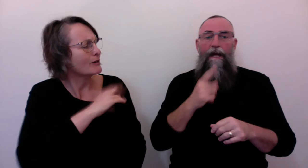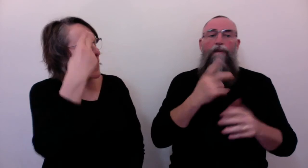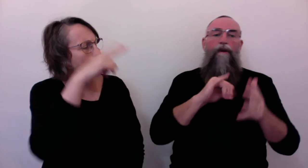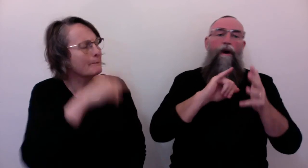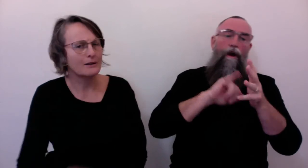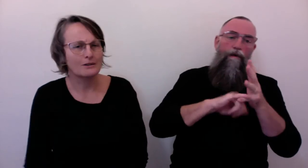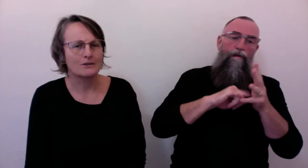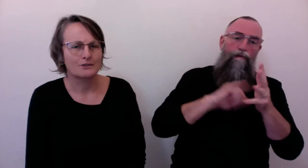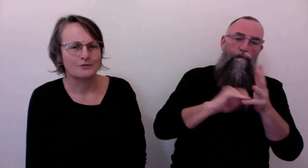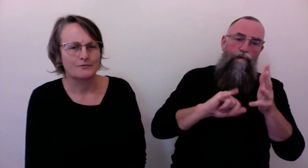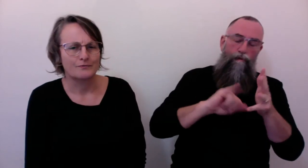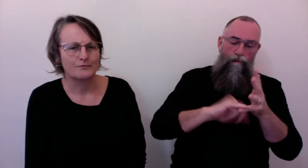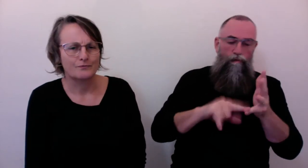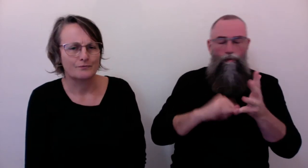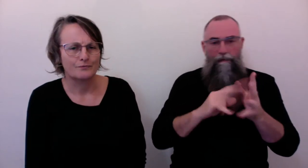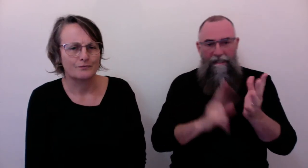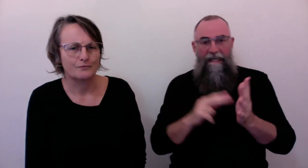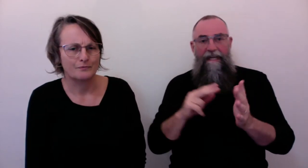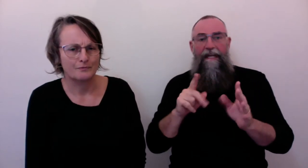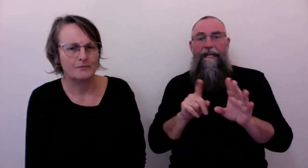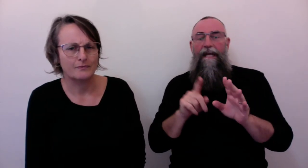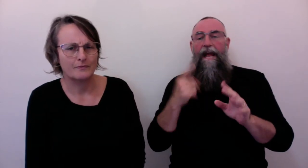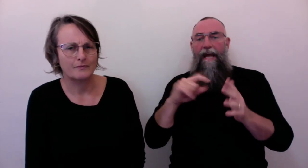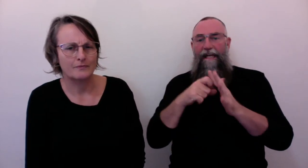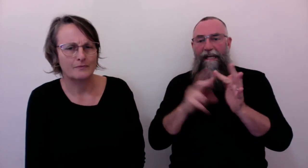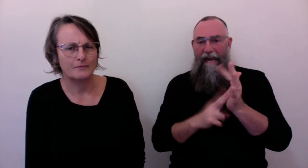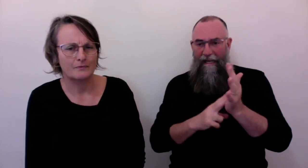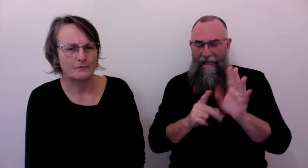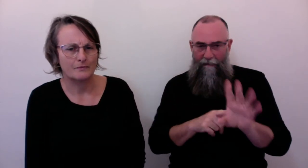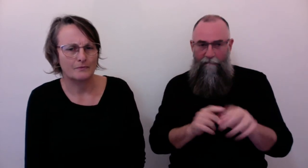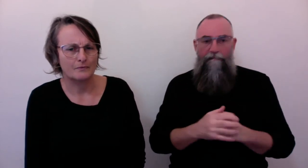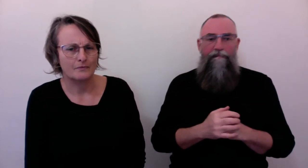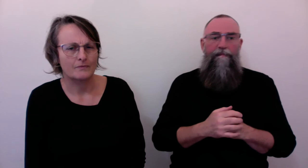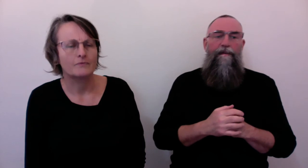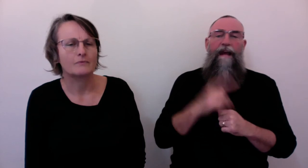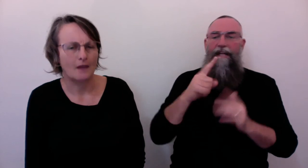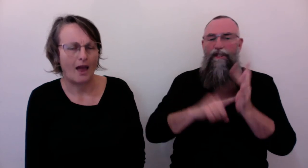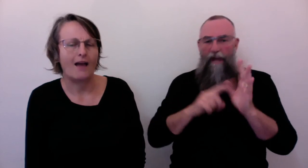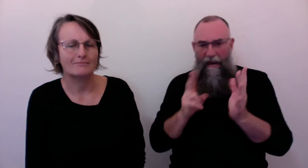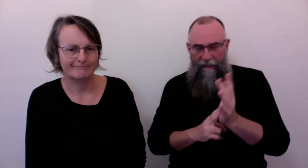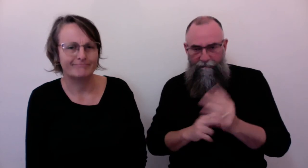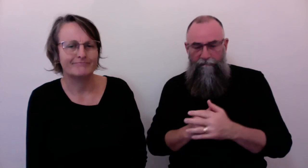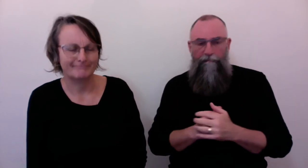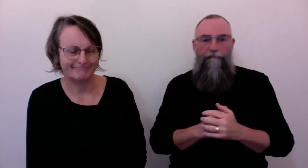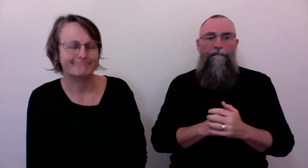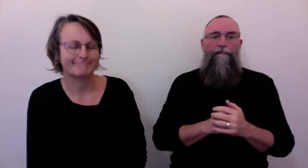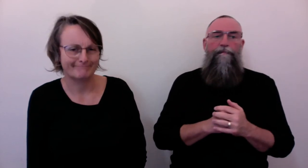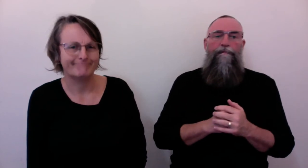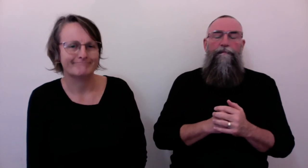Yeah, and Annie, Jane Harris. Oh yeah. Yeah. superstars. Yeah. Yes. And obviously first